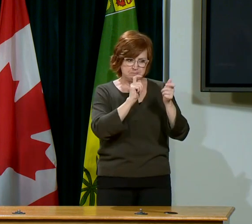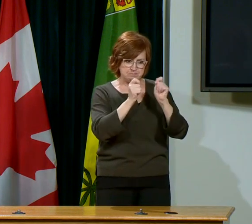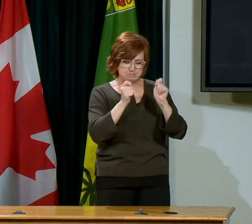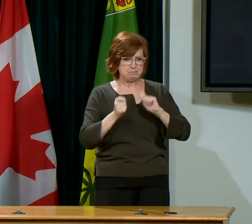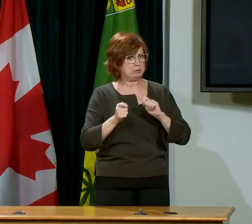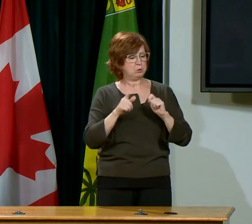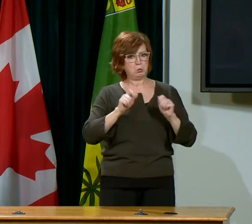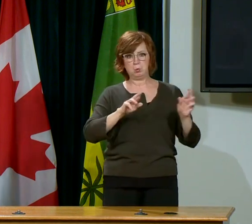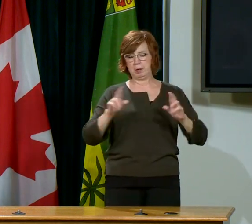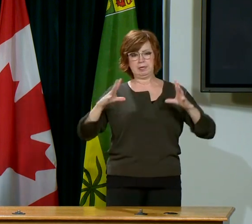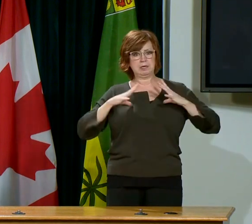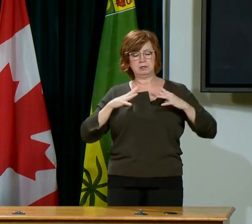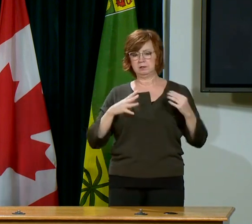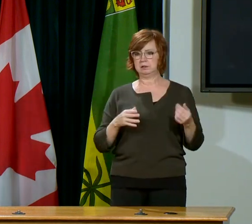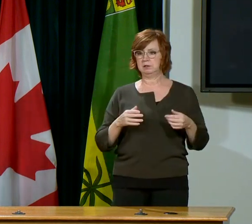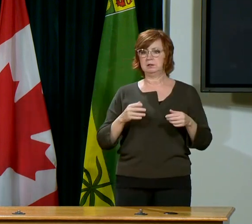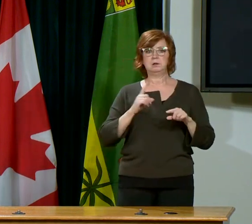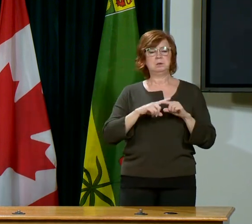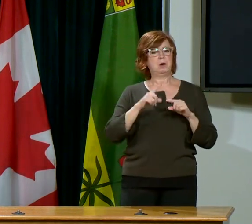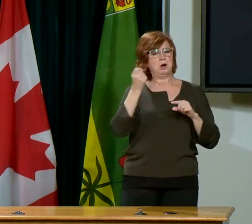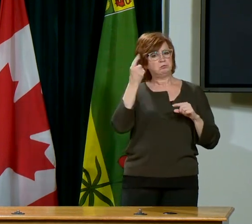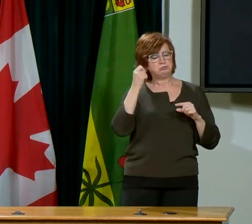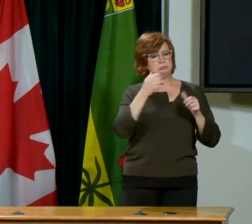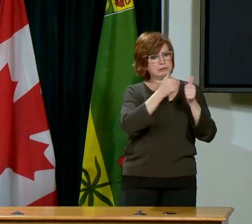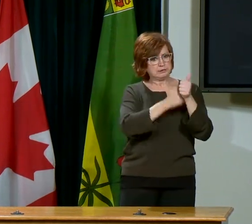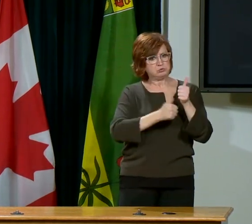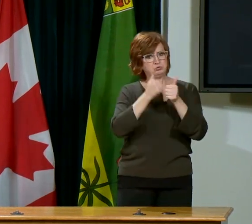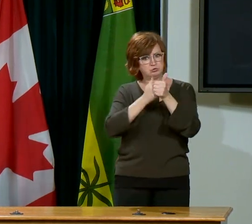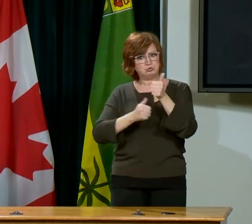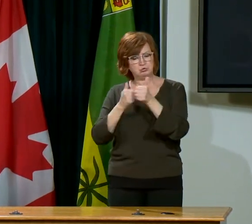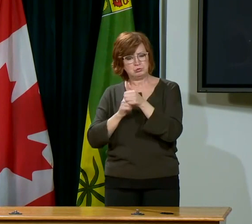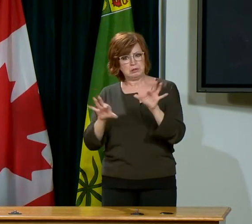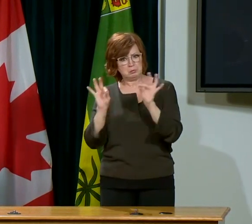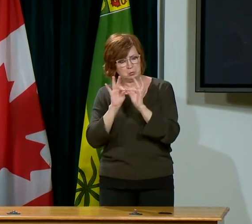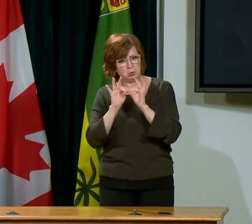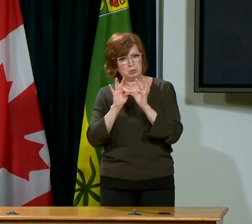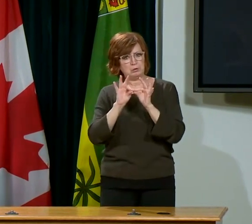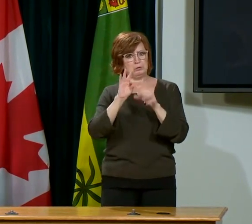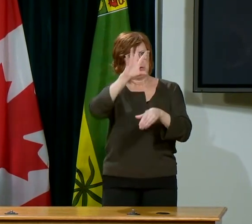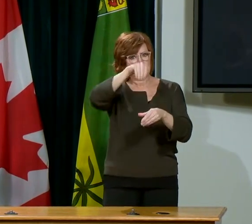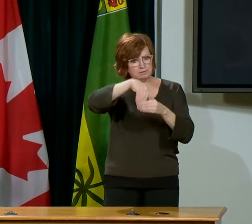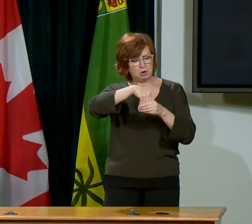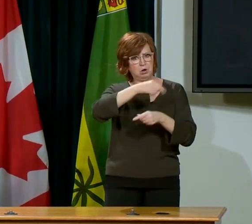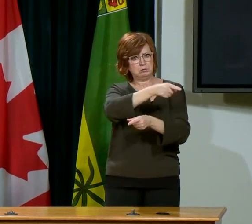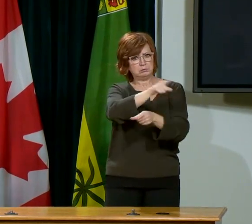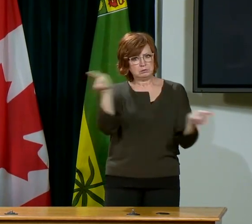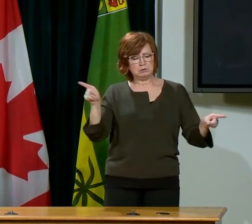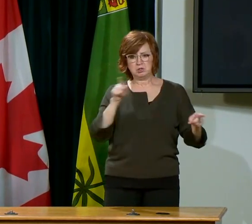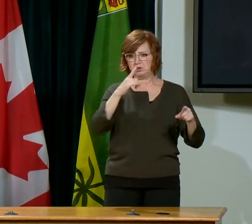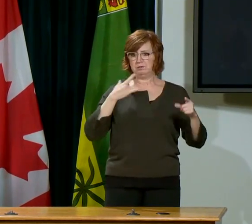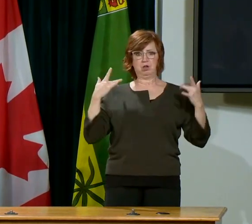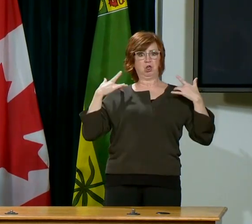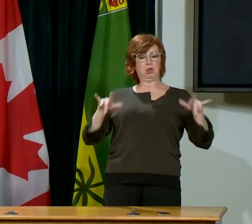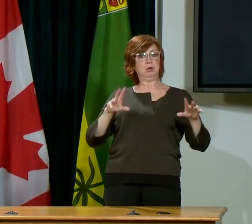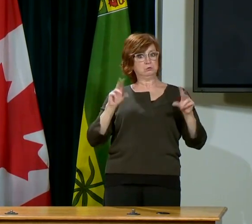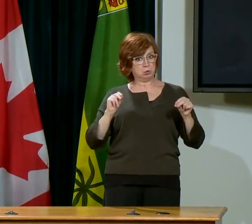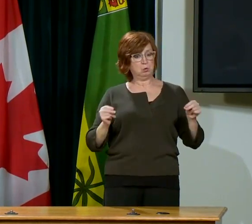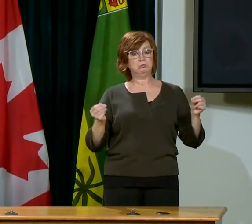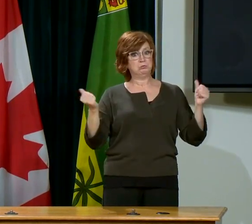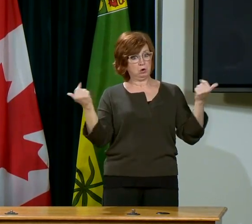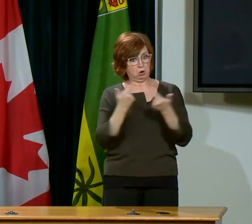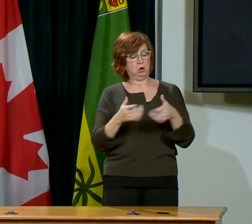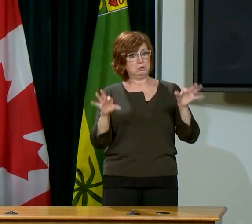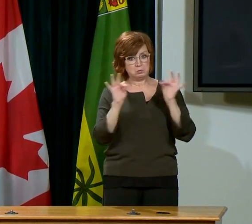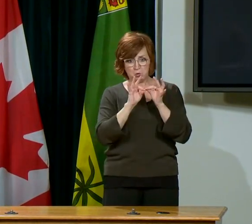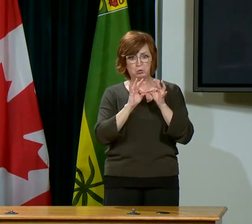regardless of the scenario that plays out over the next coming weeks to months in this province. That's why we're enhancing our offensive strategy with an increased focus